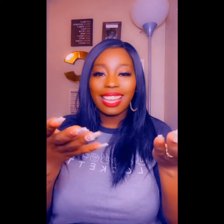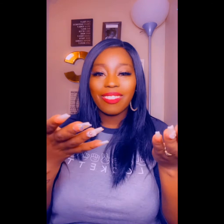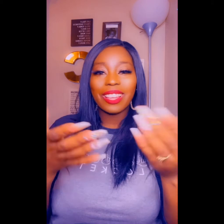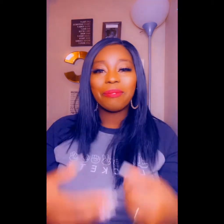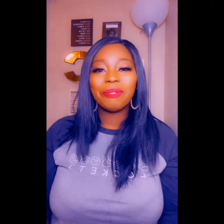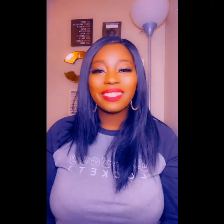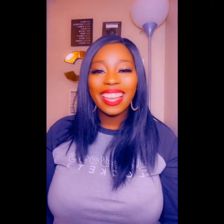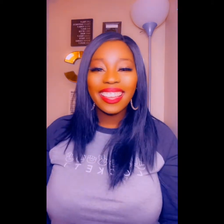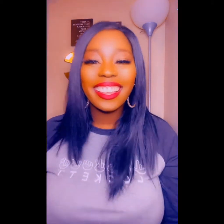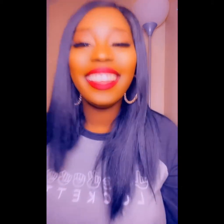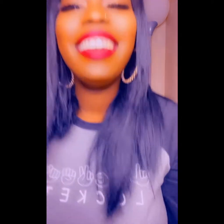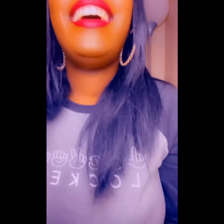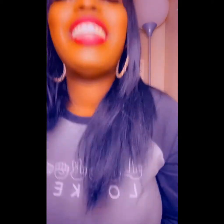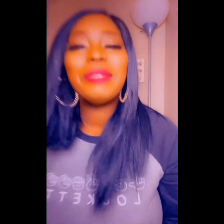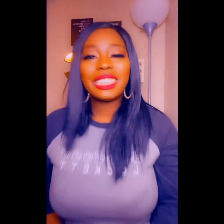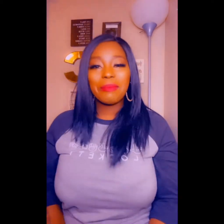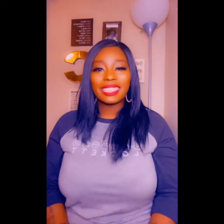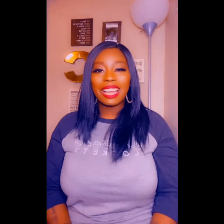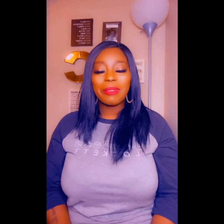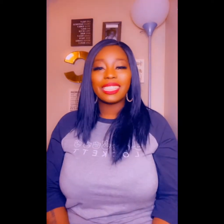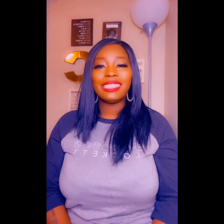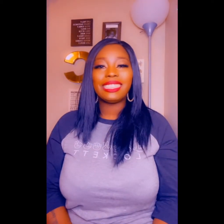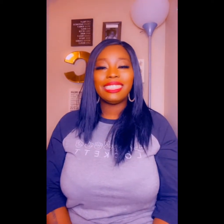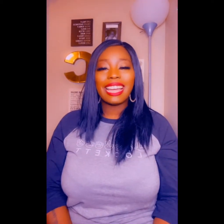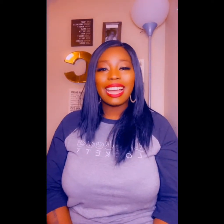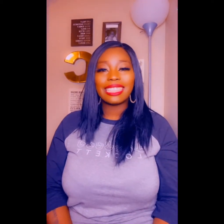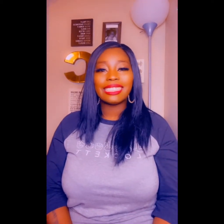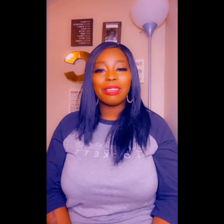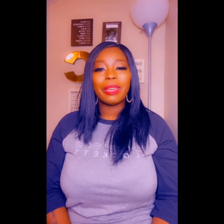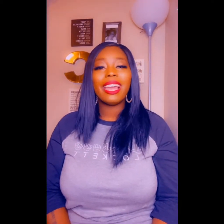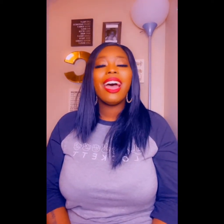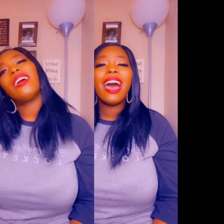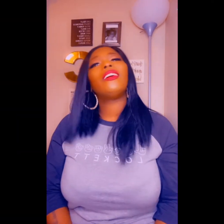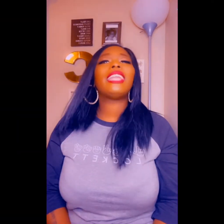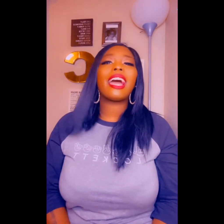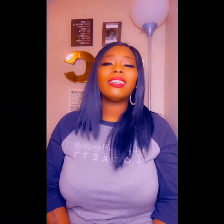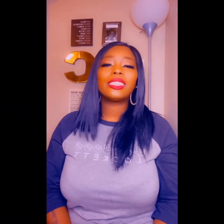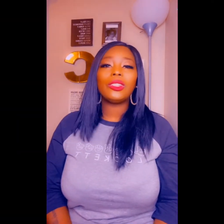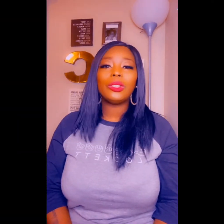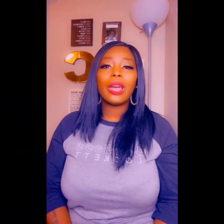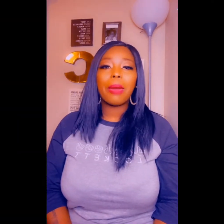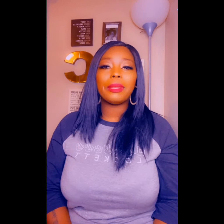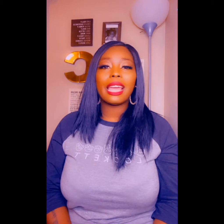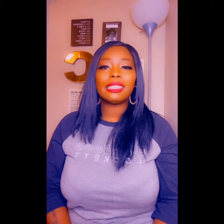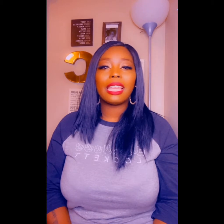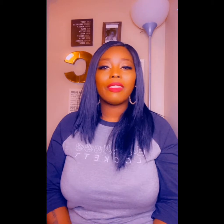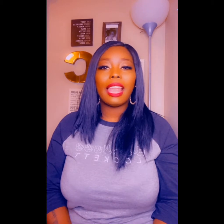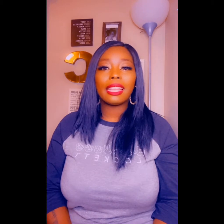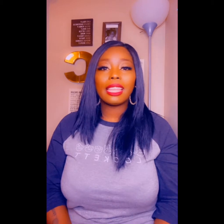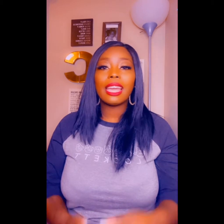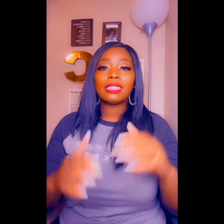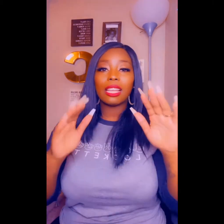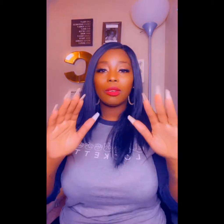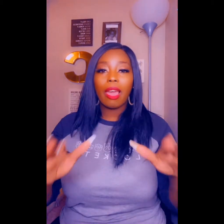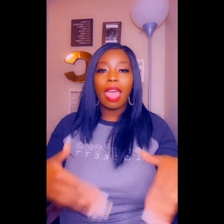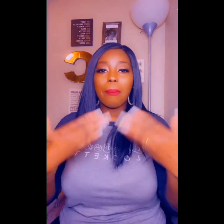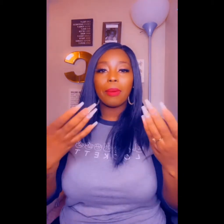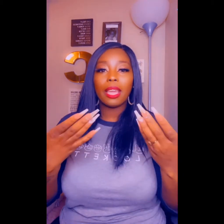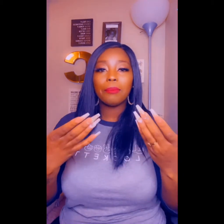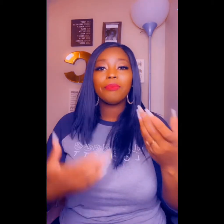Thanksgiving. Let me sit back so I can make sure you guys can see me. Also, they also do Happy Thanksgiving like this. They do happy and